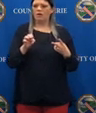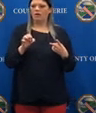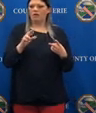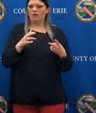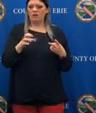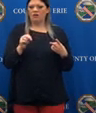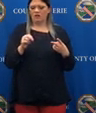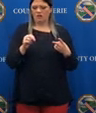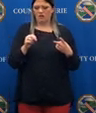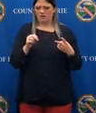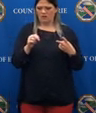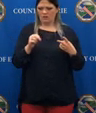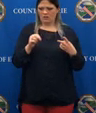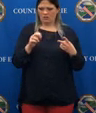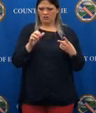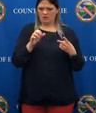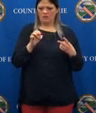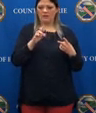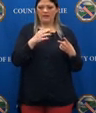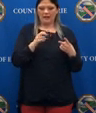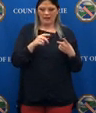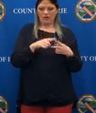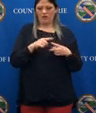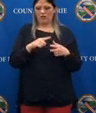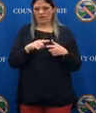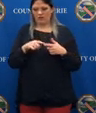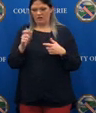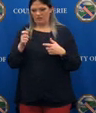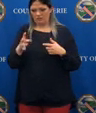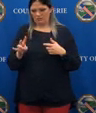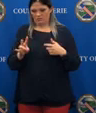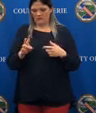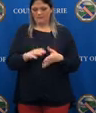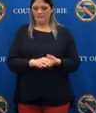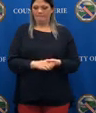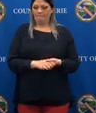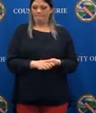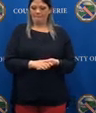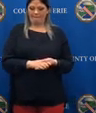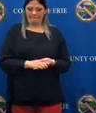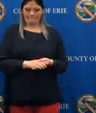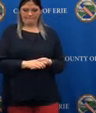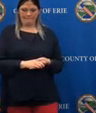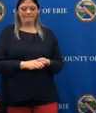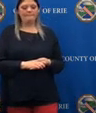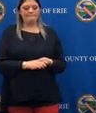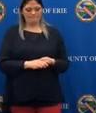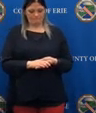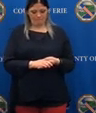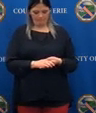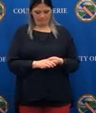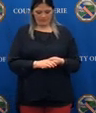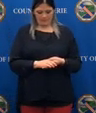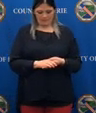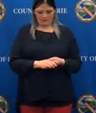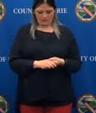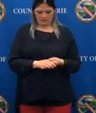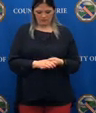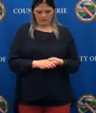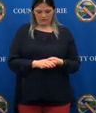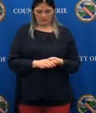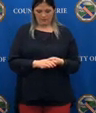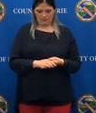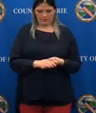Aaron. Aaron, why don't you go first, and then we'll go to Channel 7 because I know you were trying to get in earlier. Yeah. So earlier